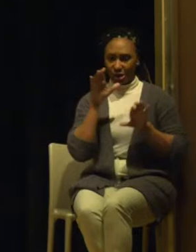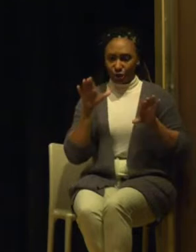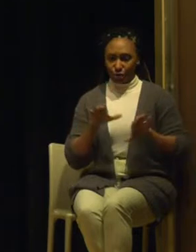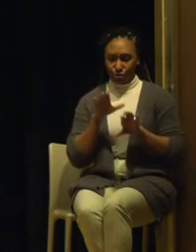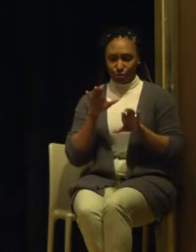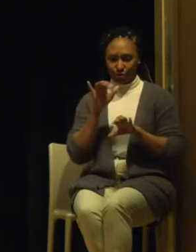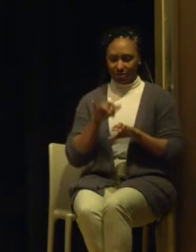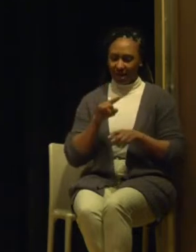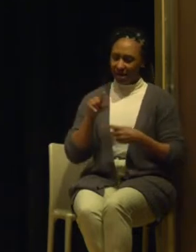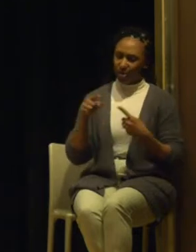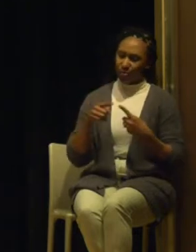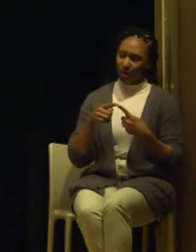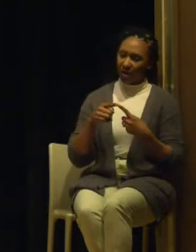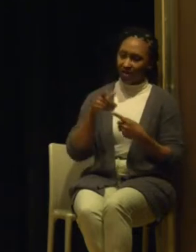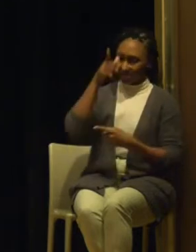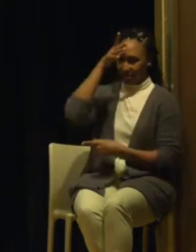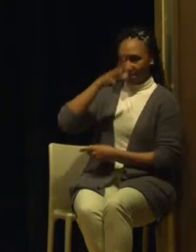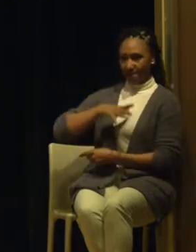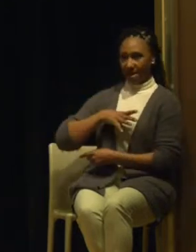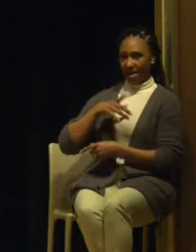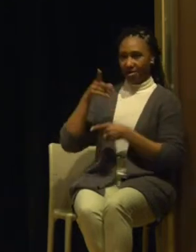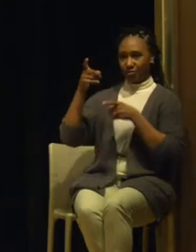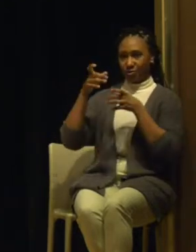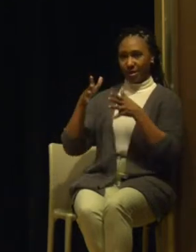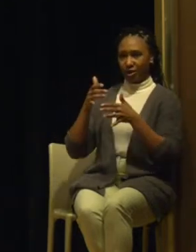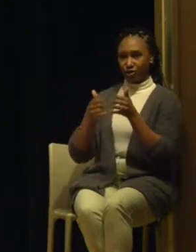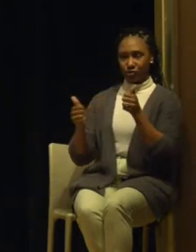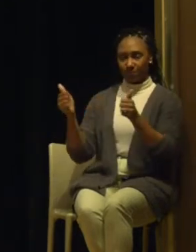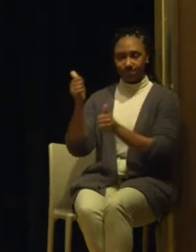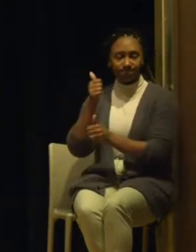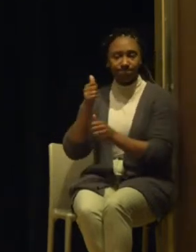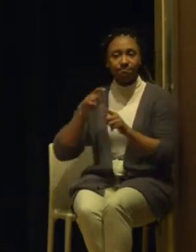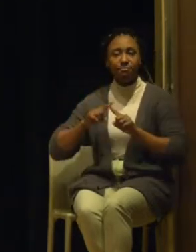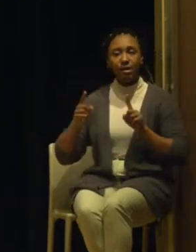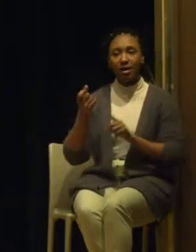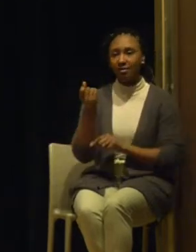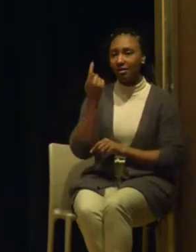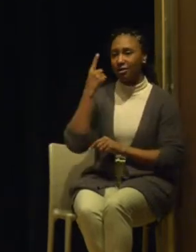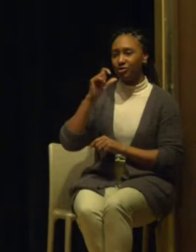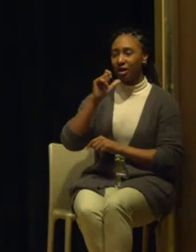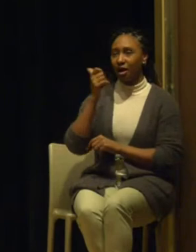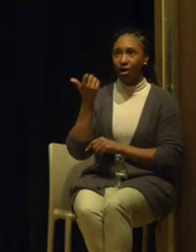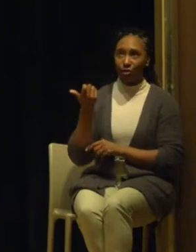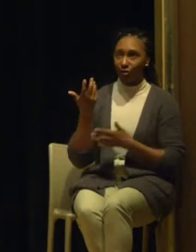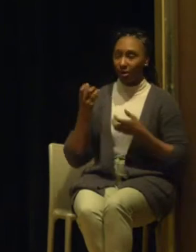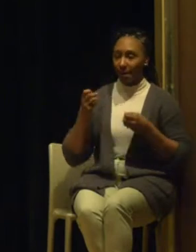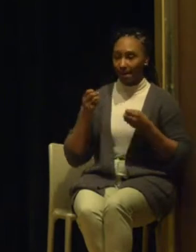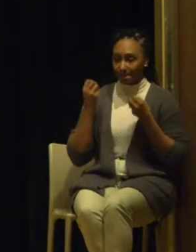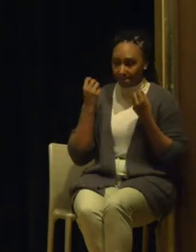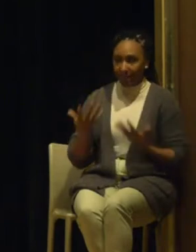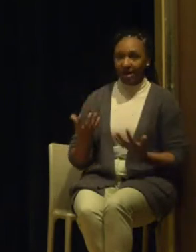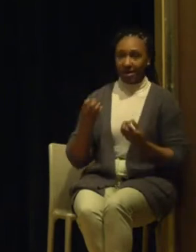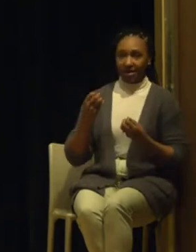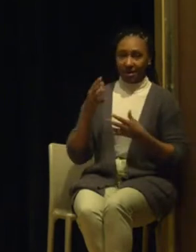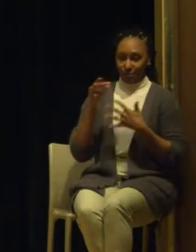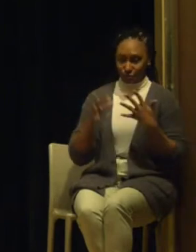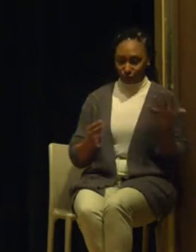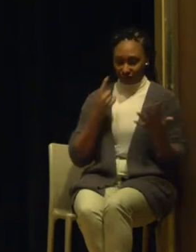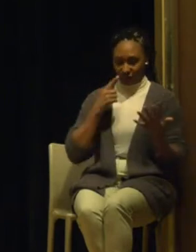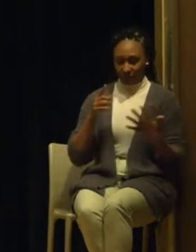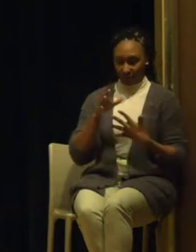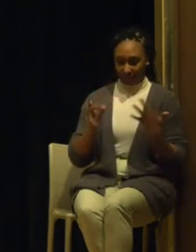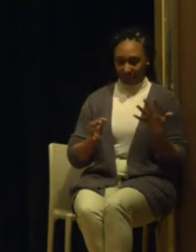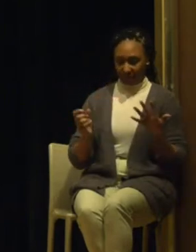when Bob Johnson was in charge. He there were plenty of times, I'm sure, other videos that he could have protested uncut. Or said, uncut. Right. You